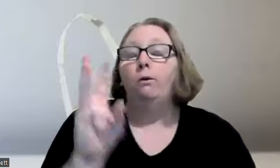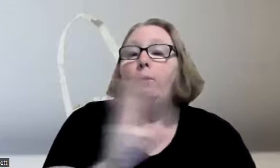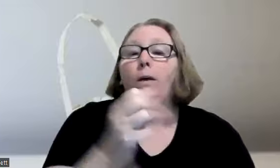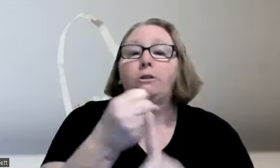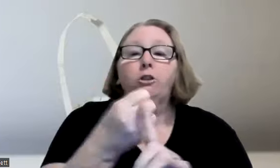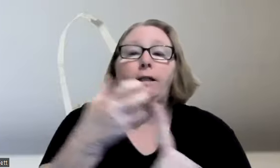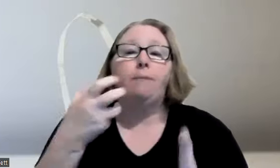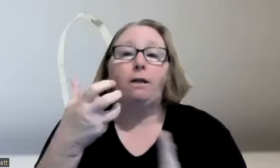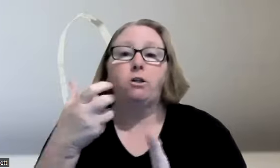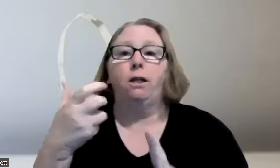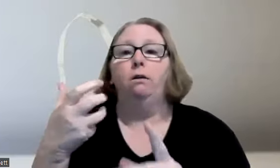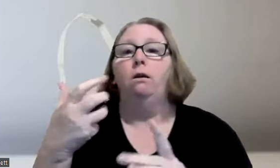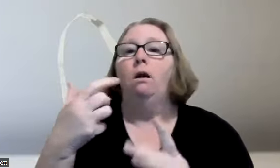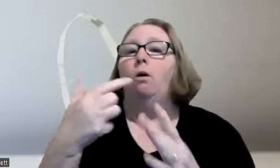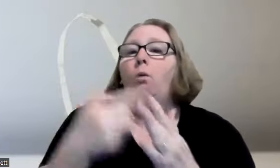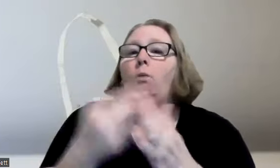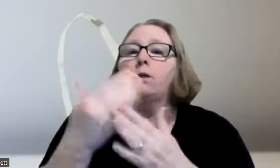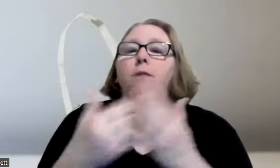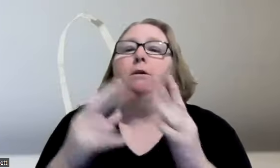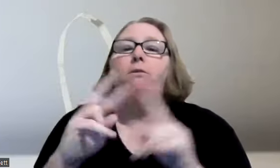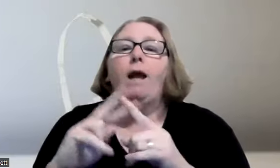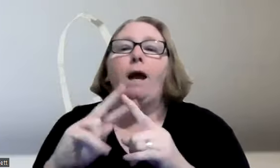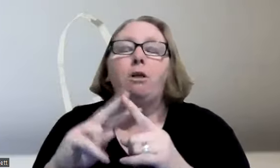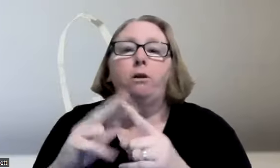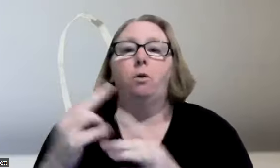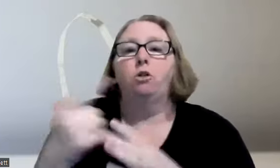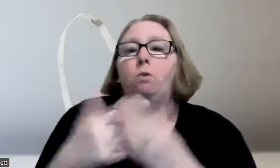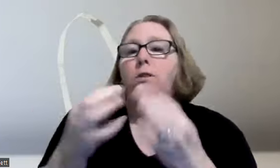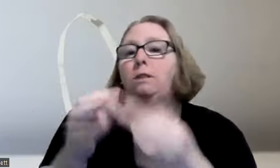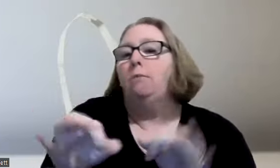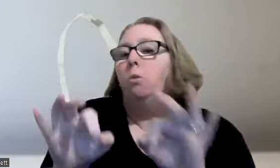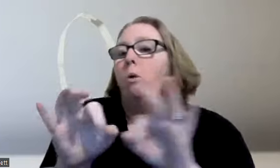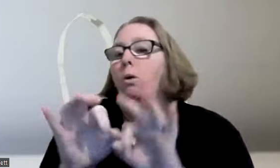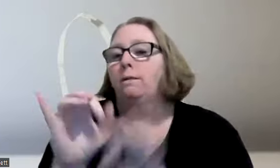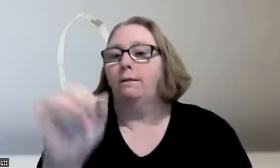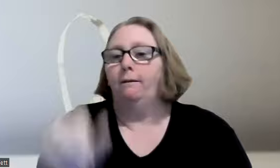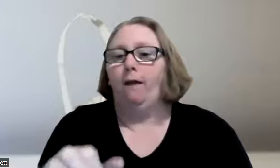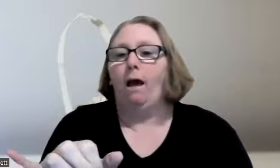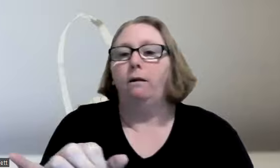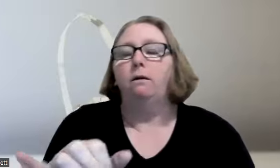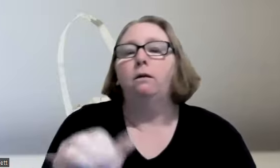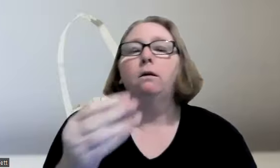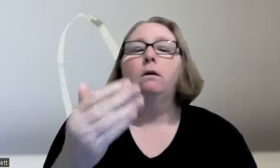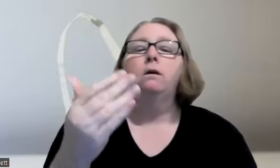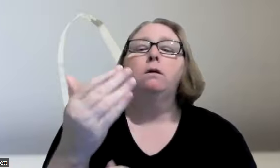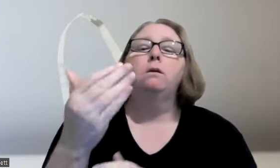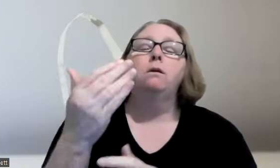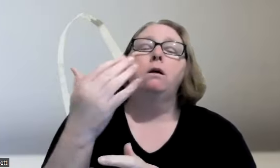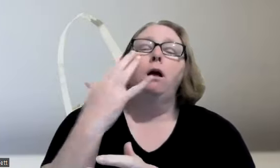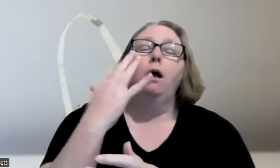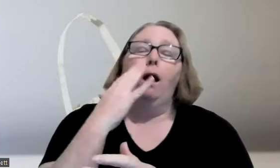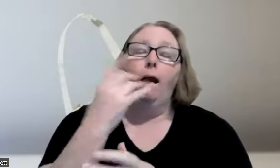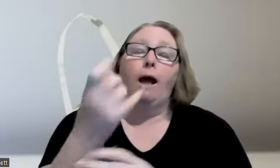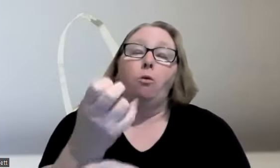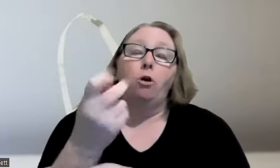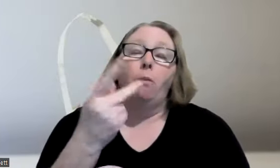the Western expansion? What were some of the vocabulary words? What was the importance of that? And I will go